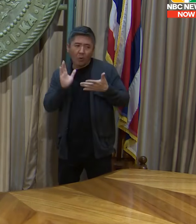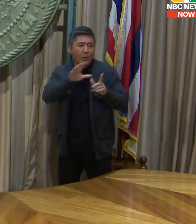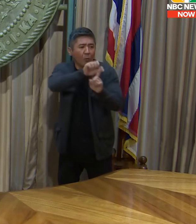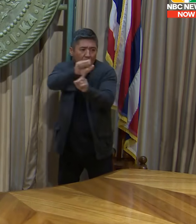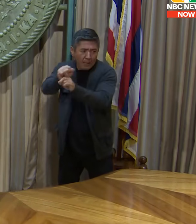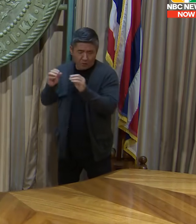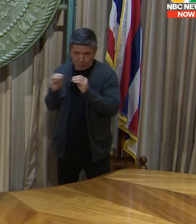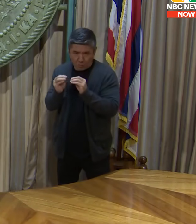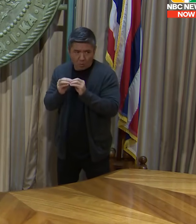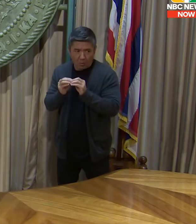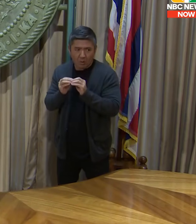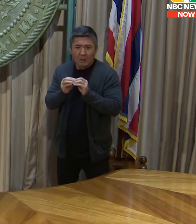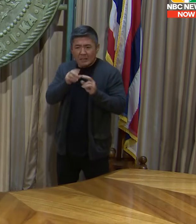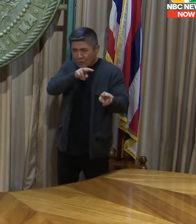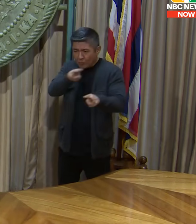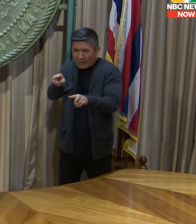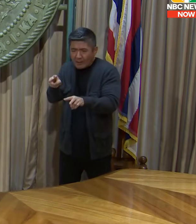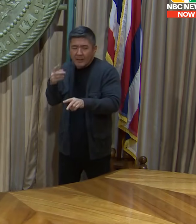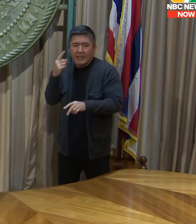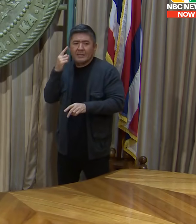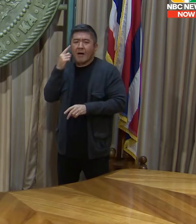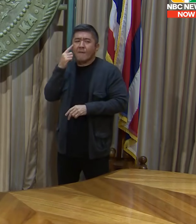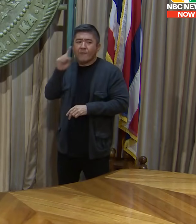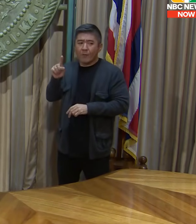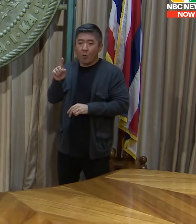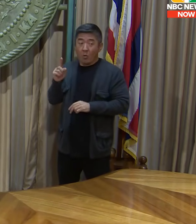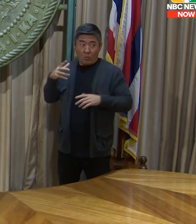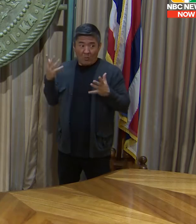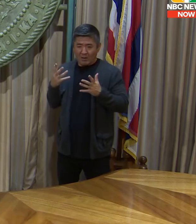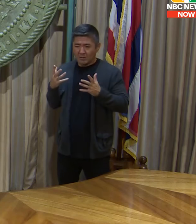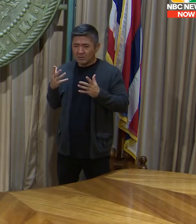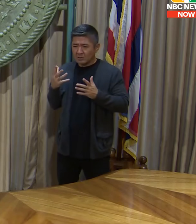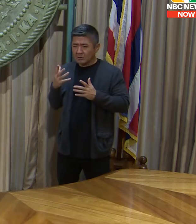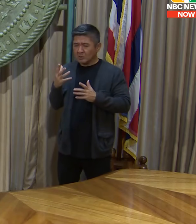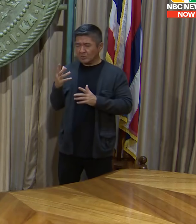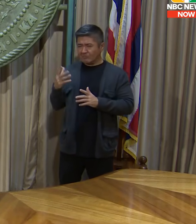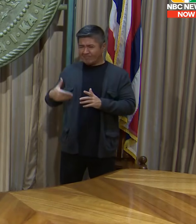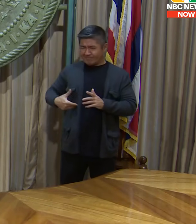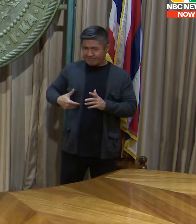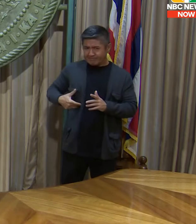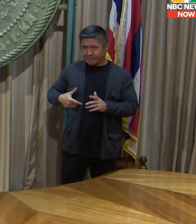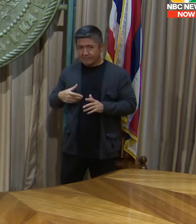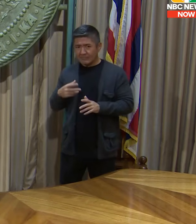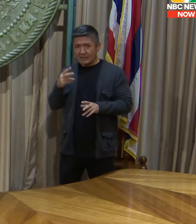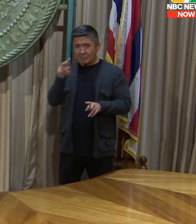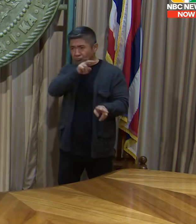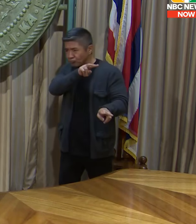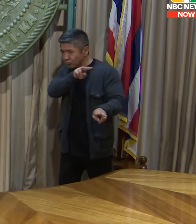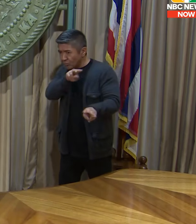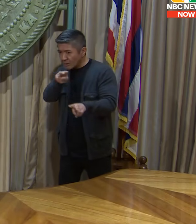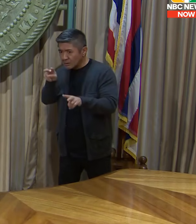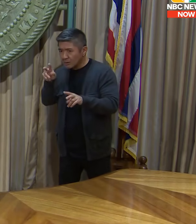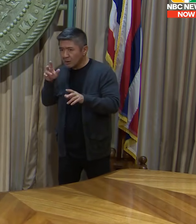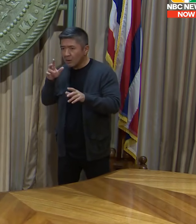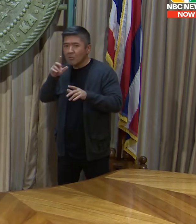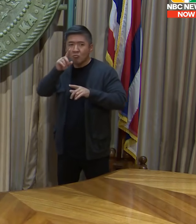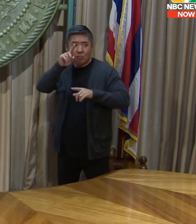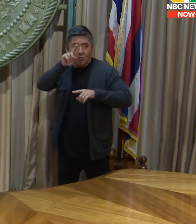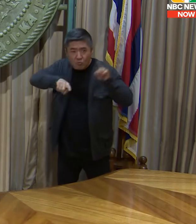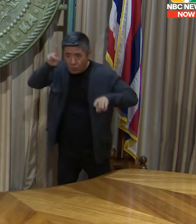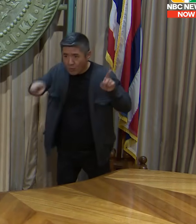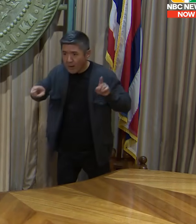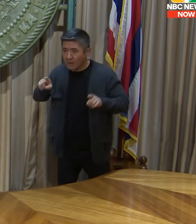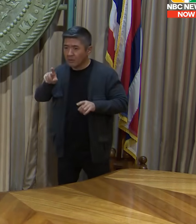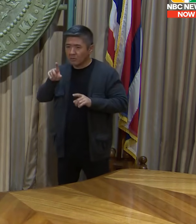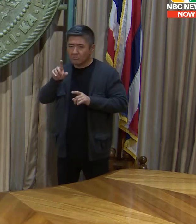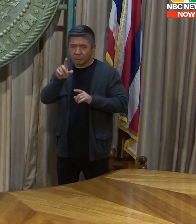That wasn't what this was about. It was simply to get a pulse by taking a random sample of